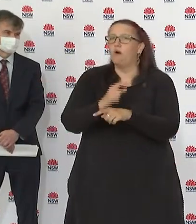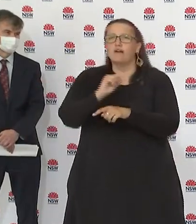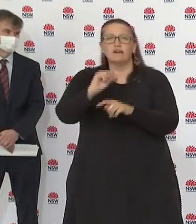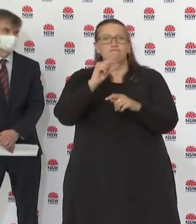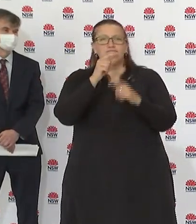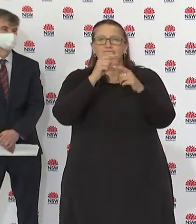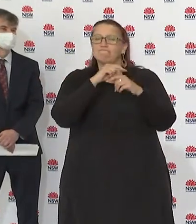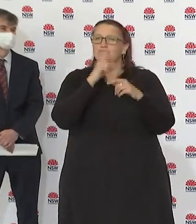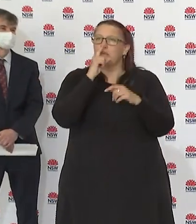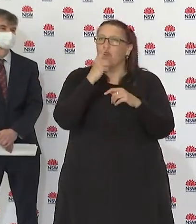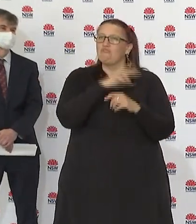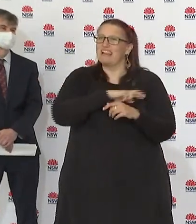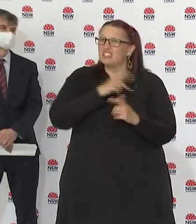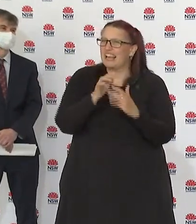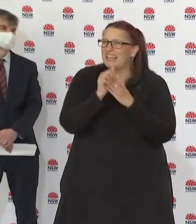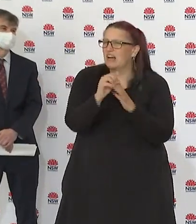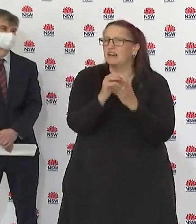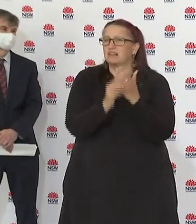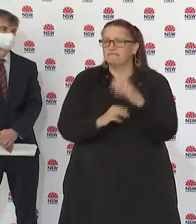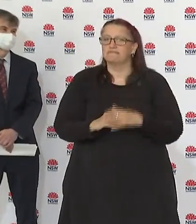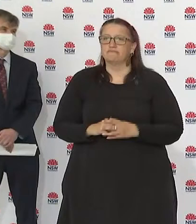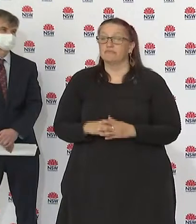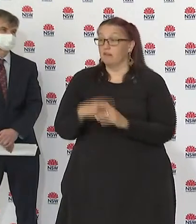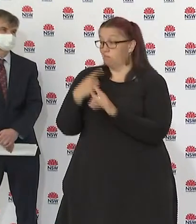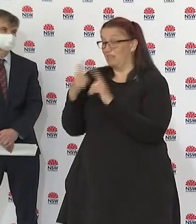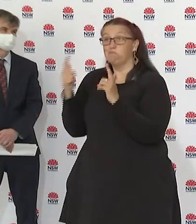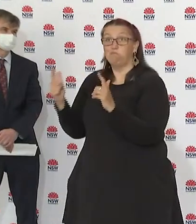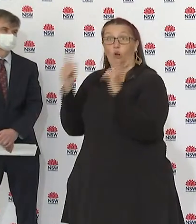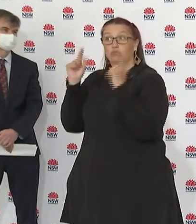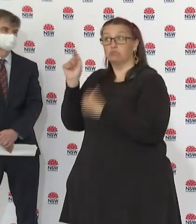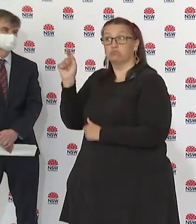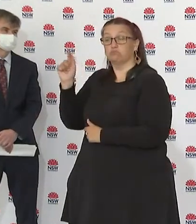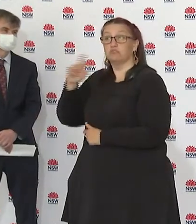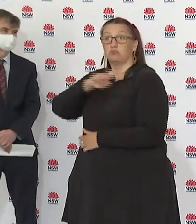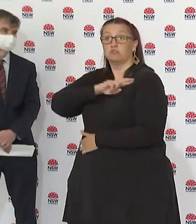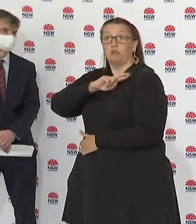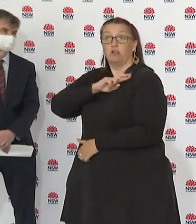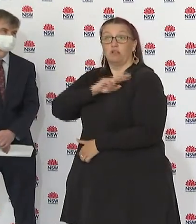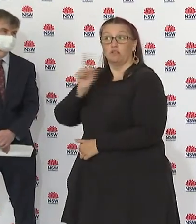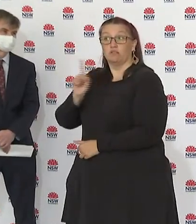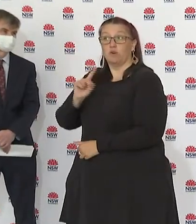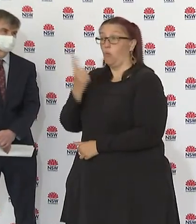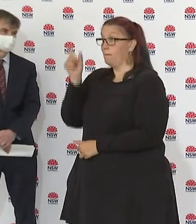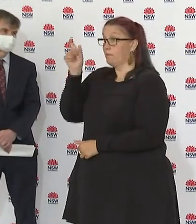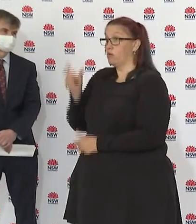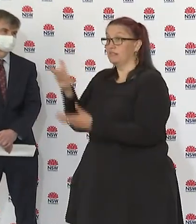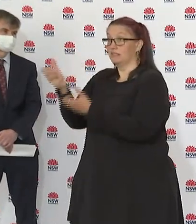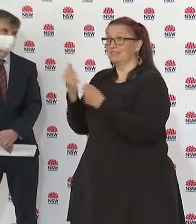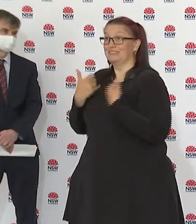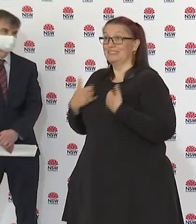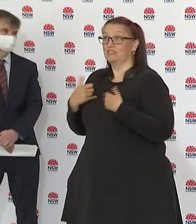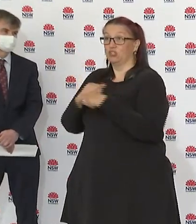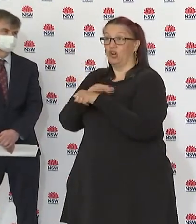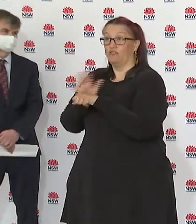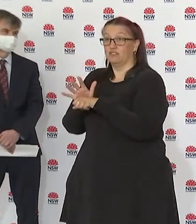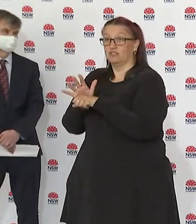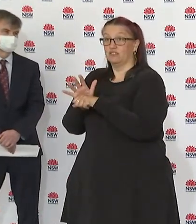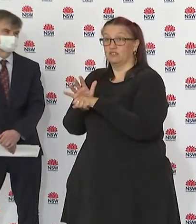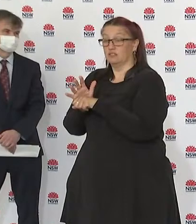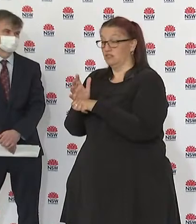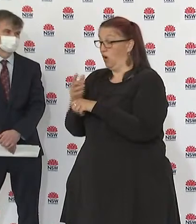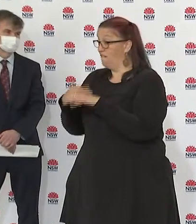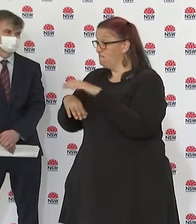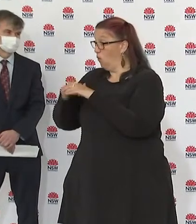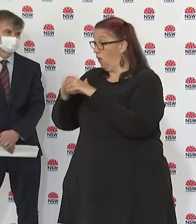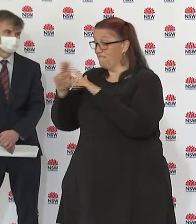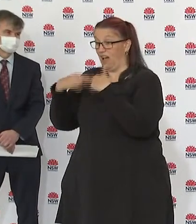in their workplaces? You know, one person takes it home and then because of the contagiousness of the Delta variant, like the entire household is succumbing. So